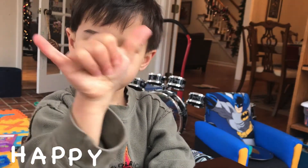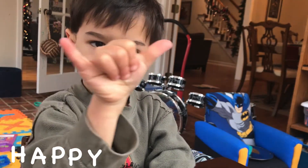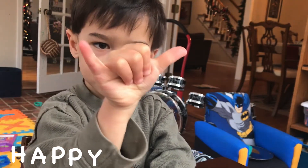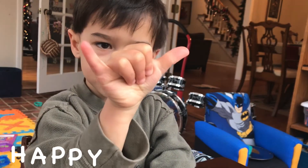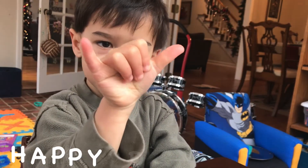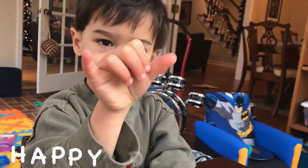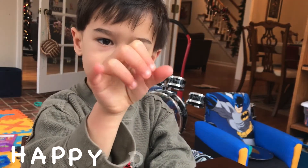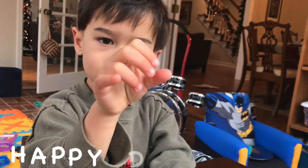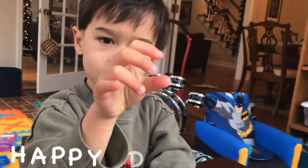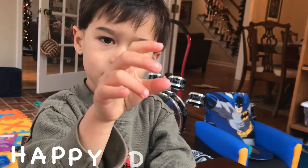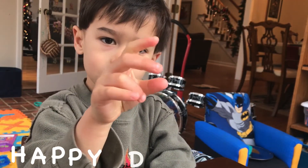D